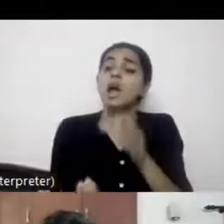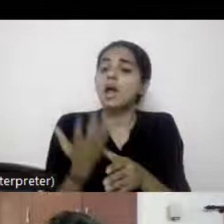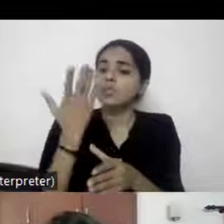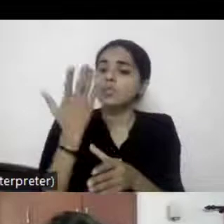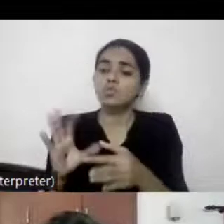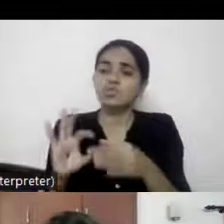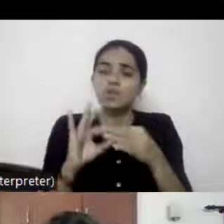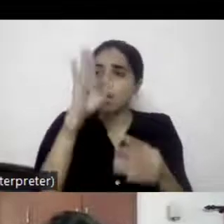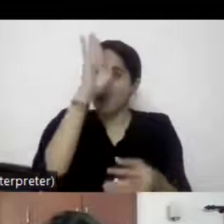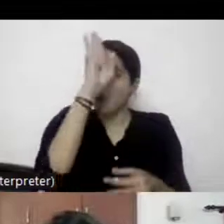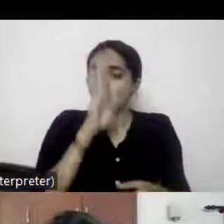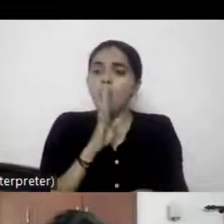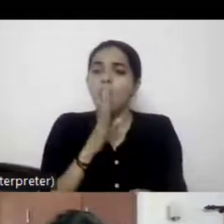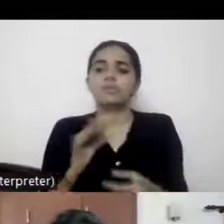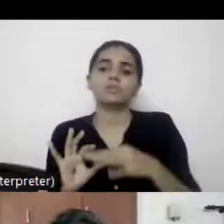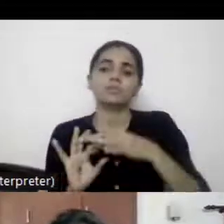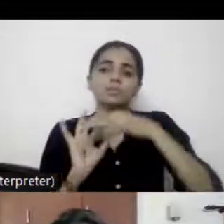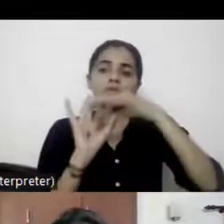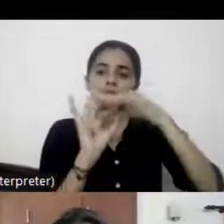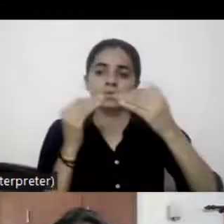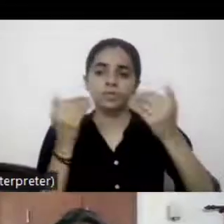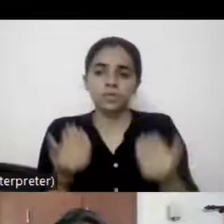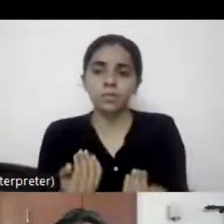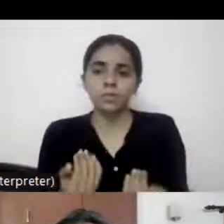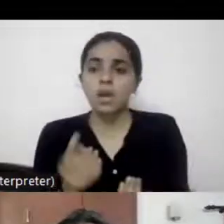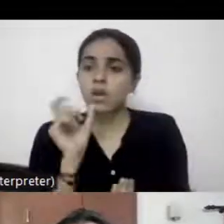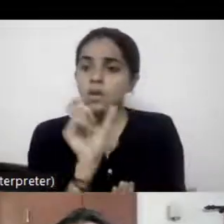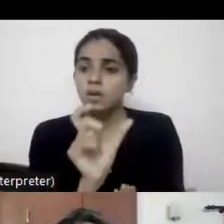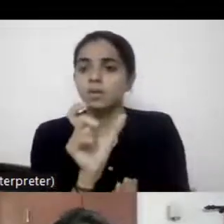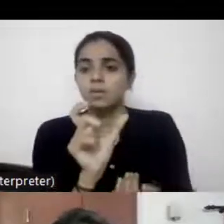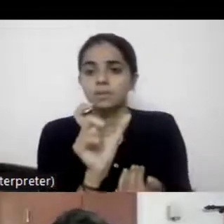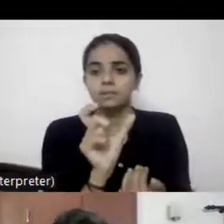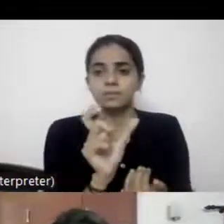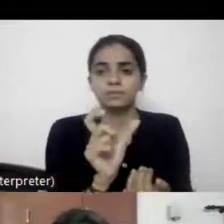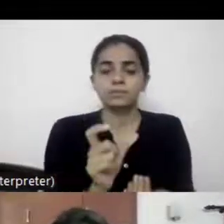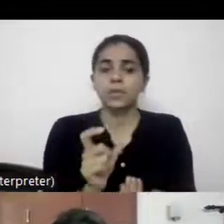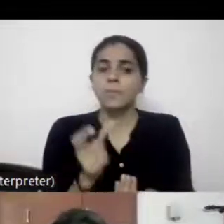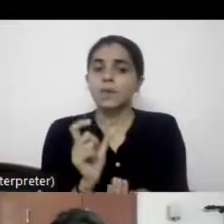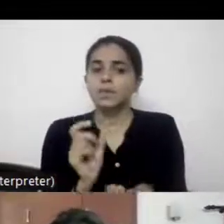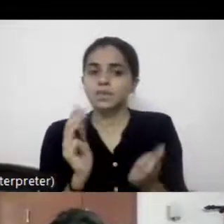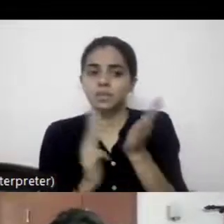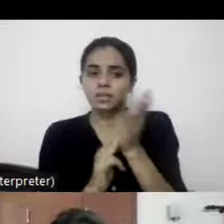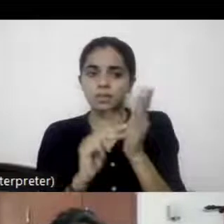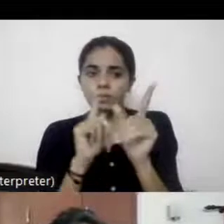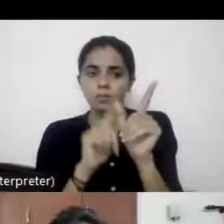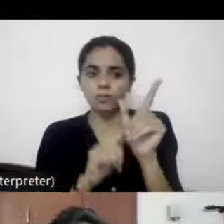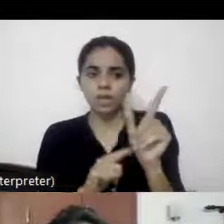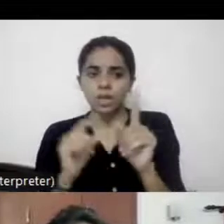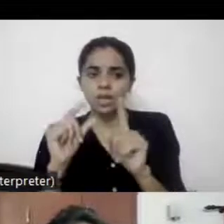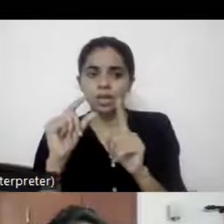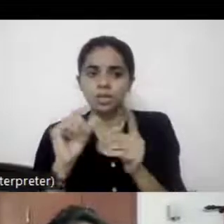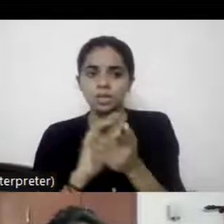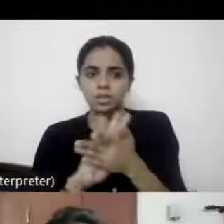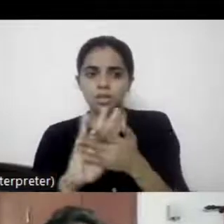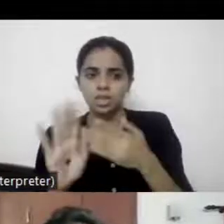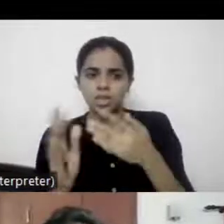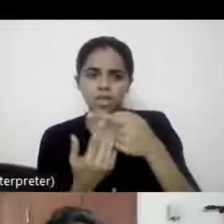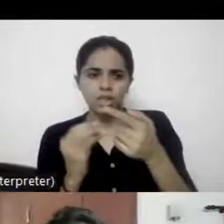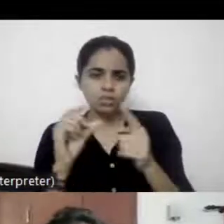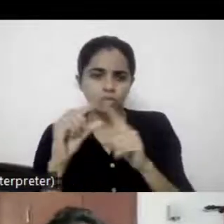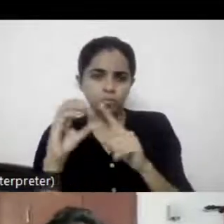gods. Therefore, I have used the term here mythopoetic bodies. So this is something that